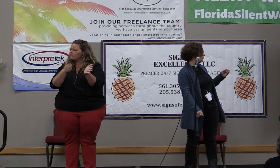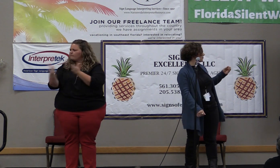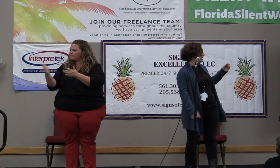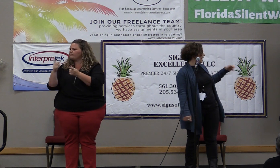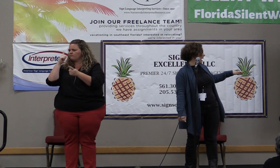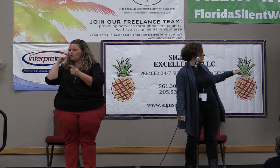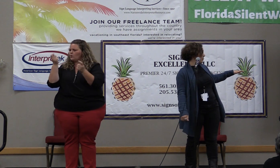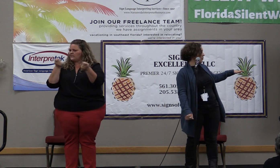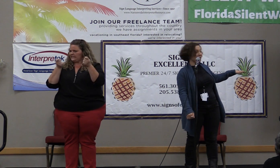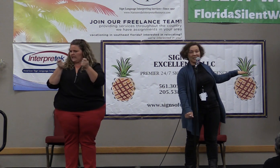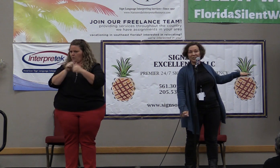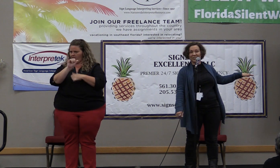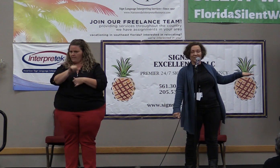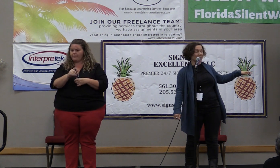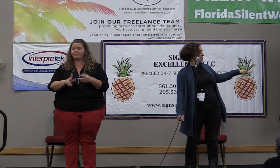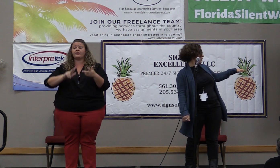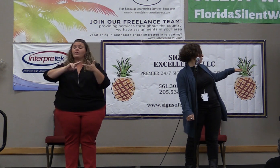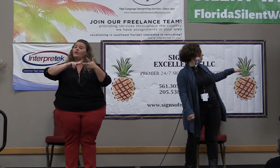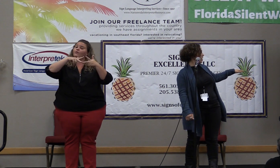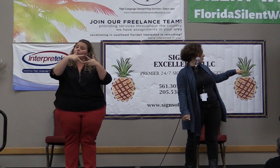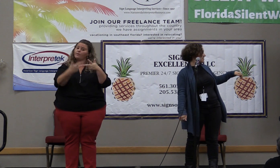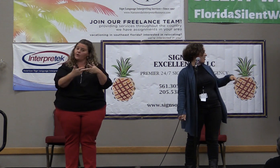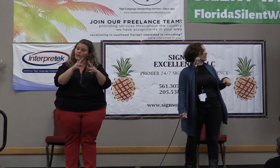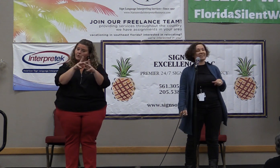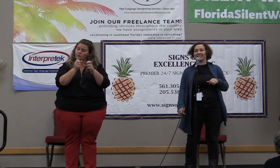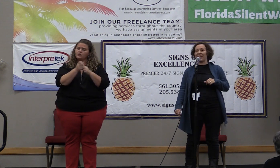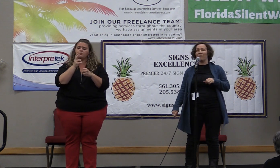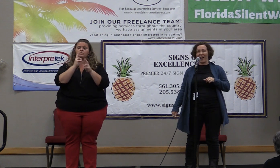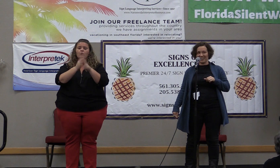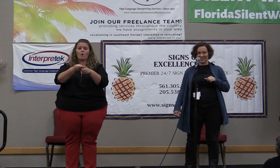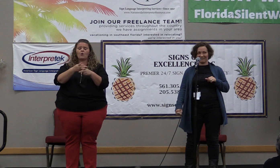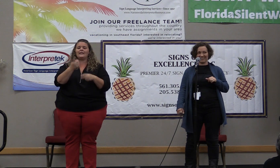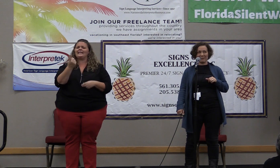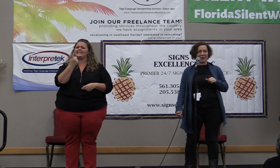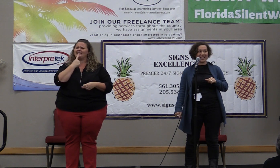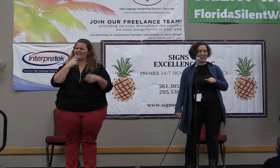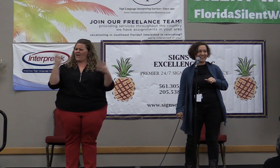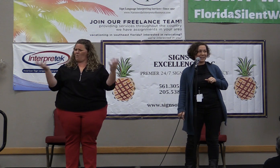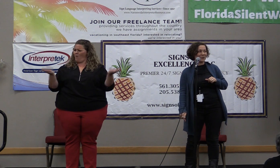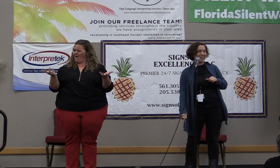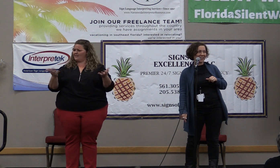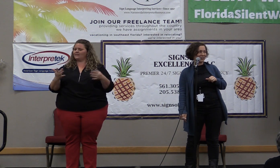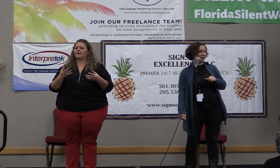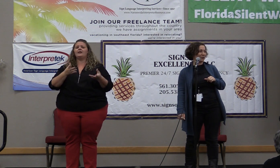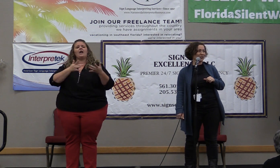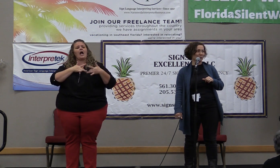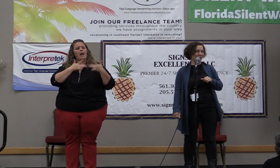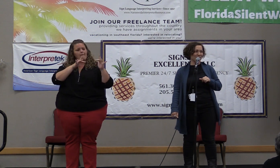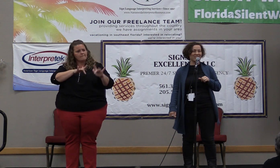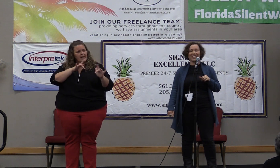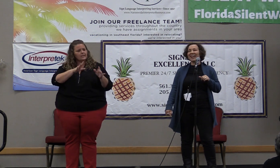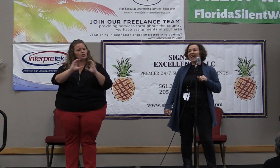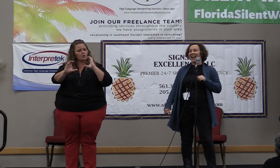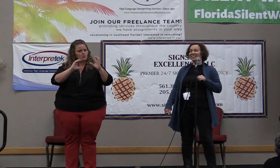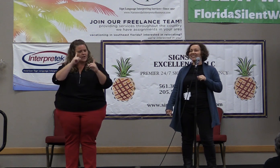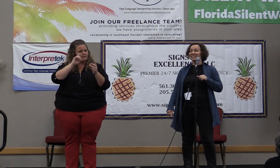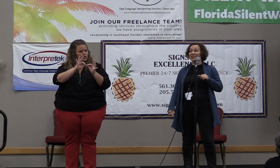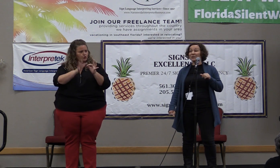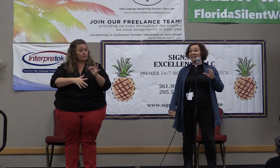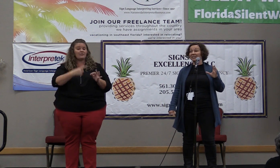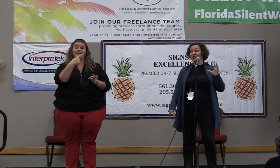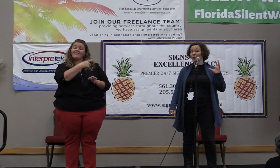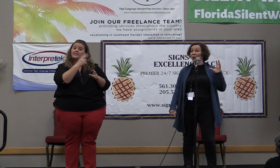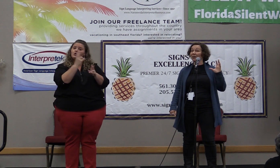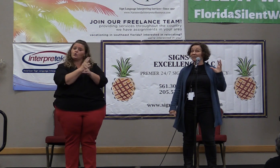with that. And then the third workshop is called Say What? Compassionate Communication for Interpreters. And this